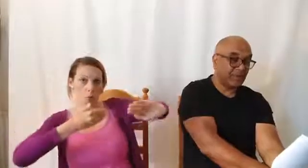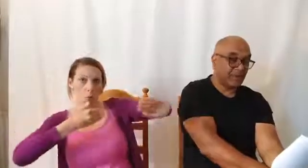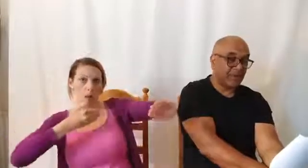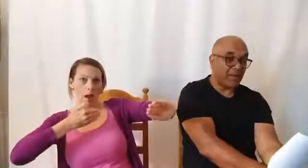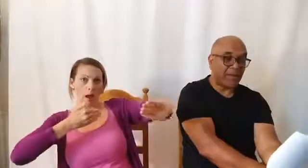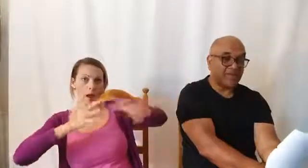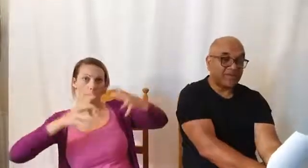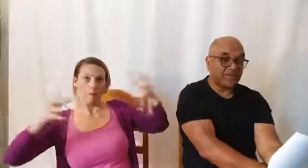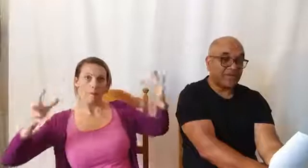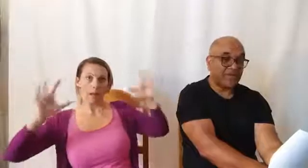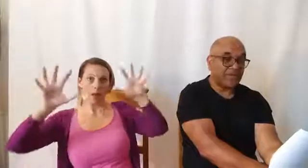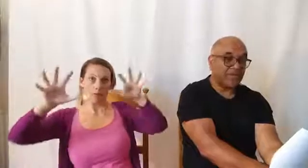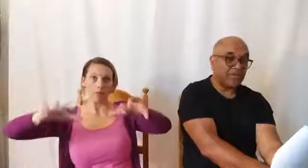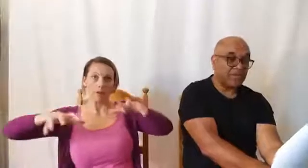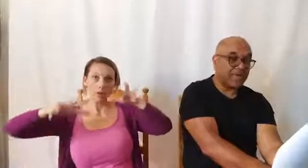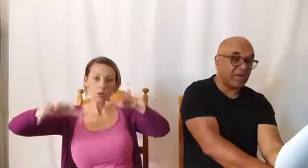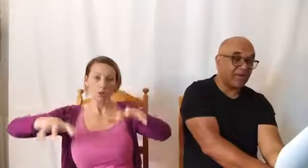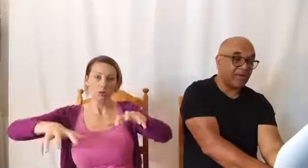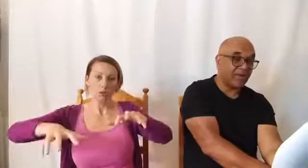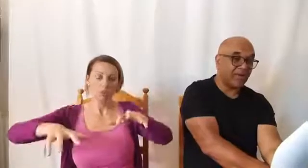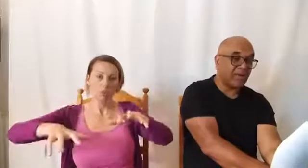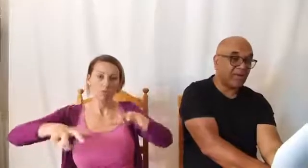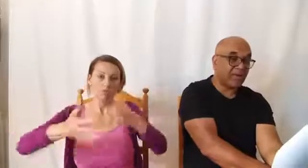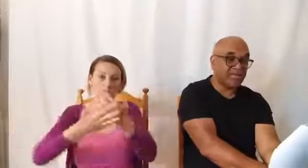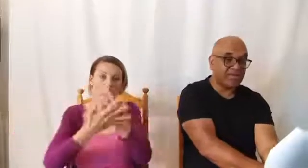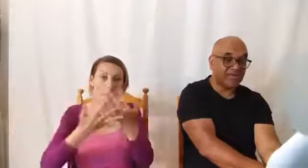But most of his journey he was alone with no one in sight.